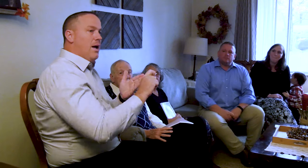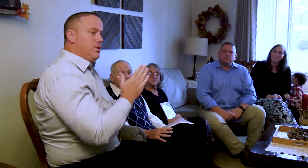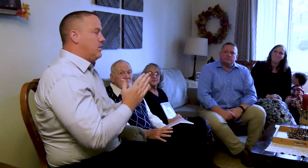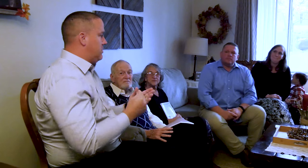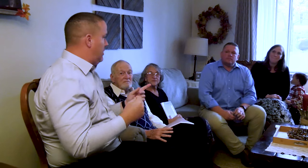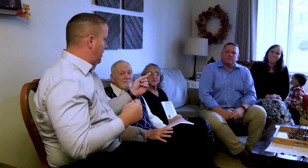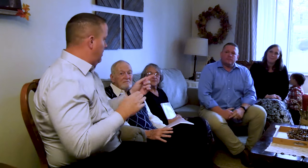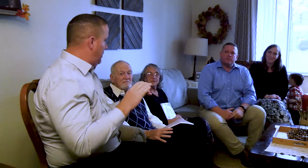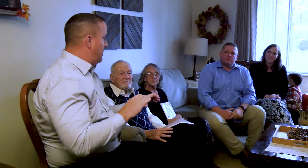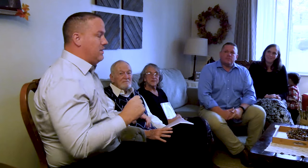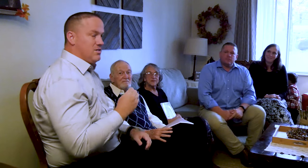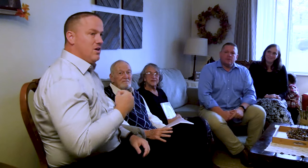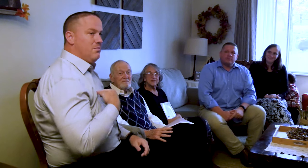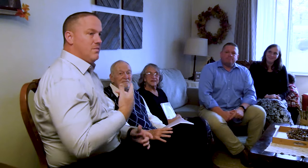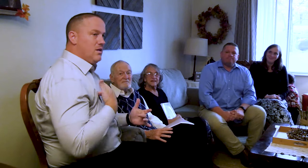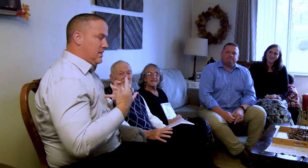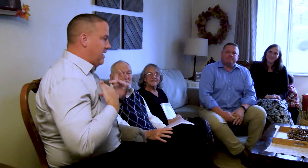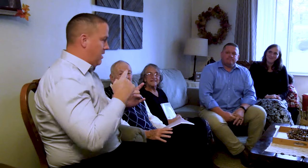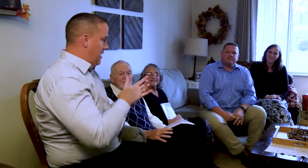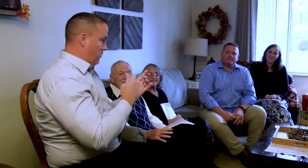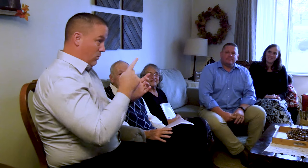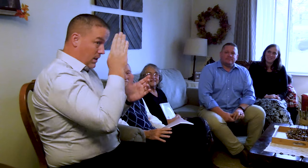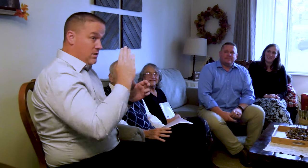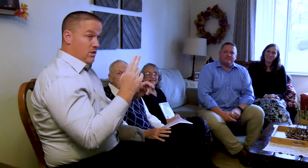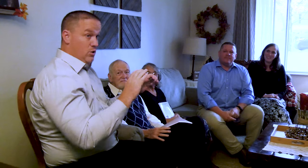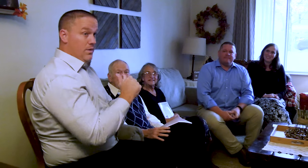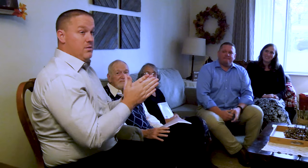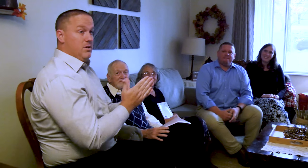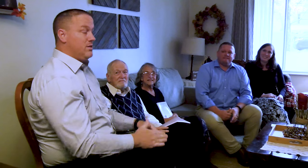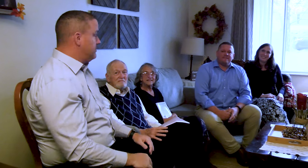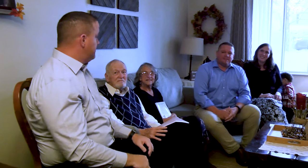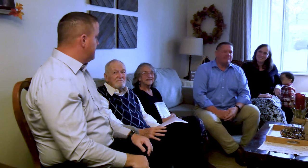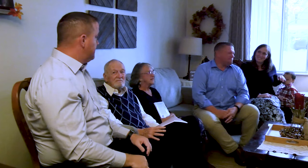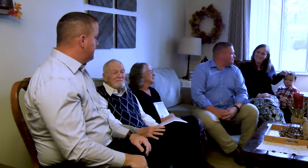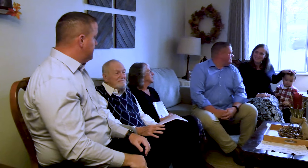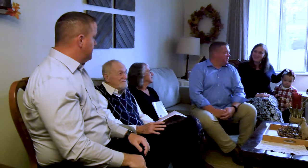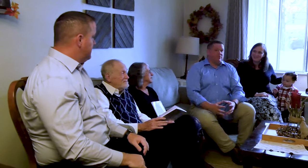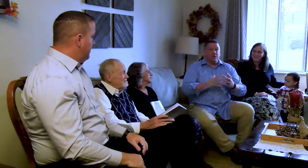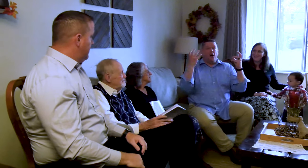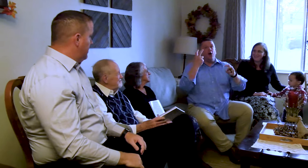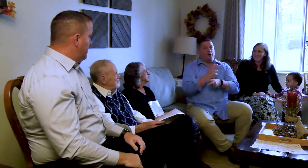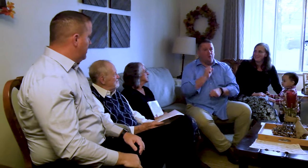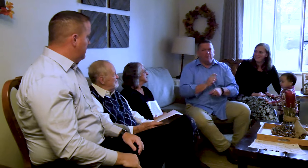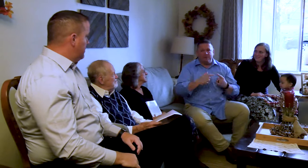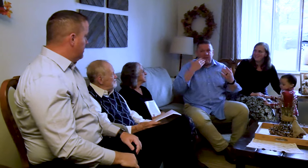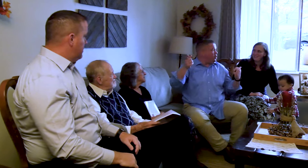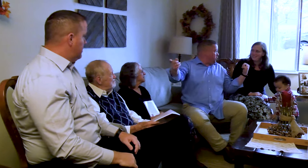write books and we did it so i'm excited about what god's going to do with this book amen it's a lot of hard work but thank you